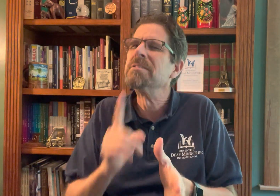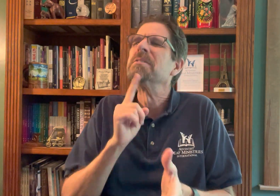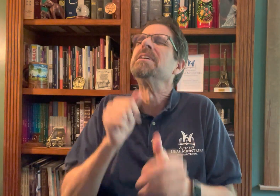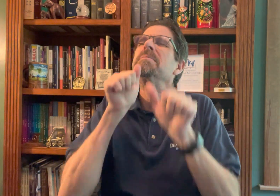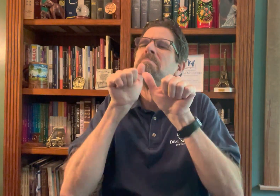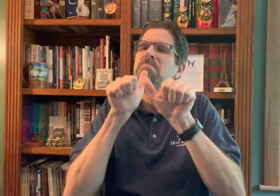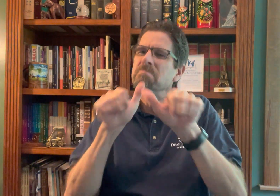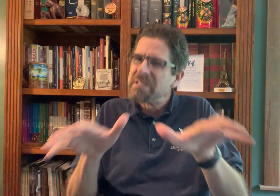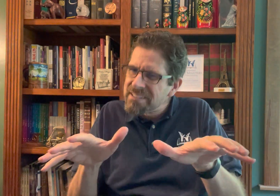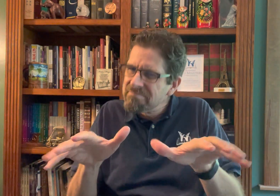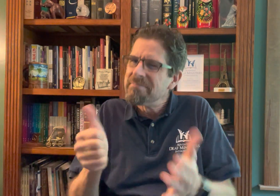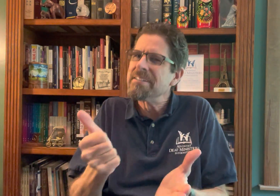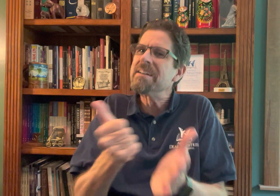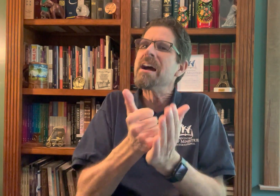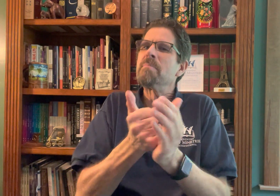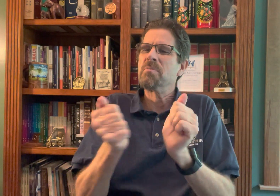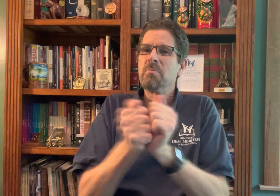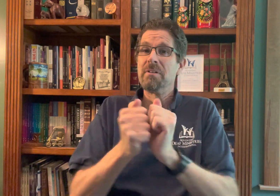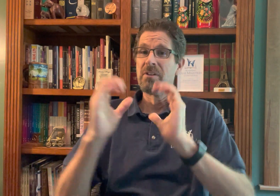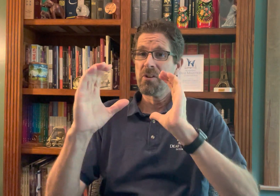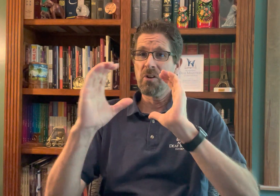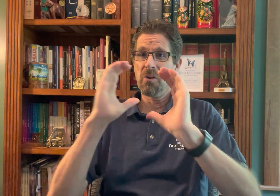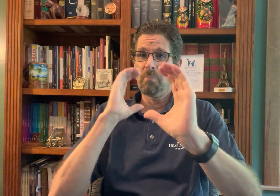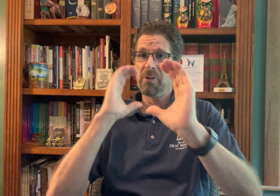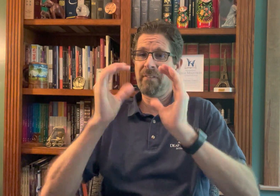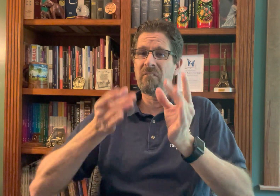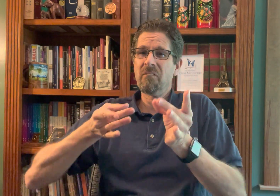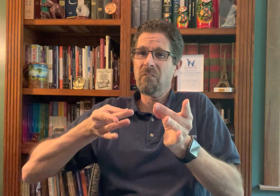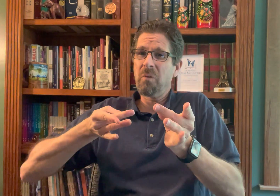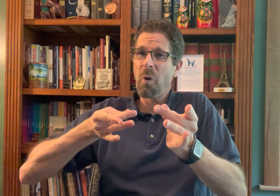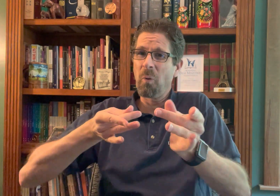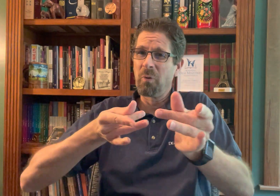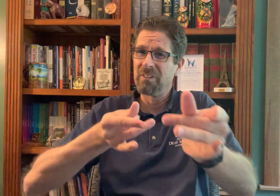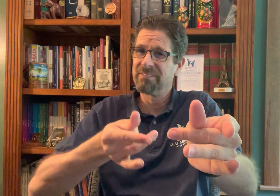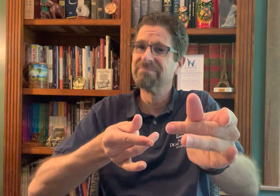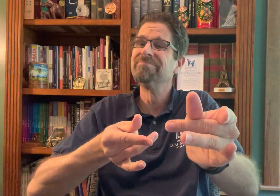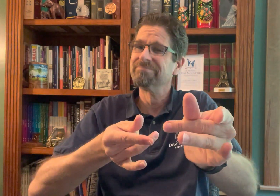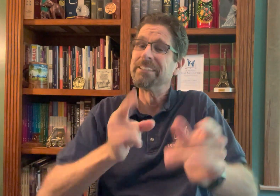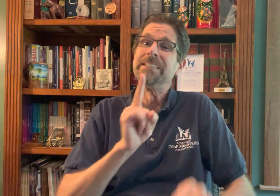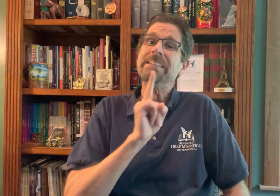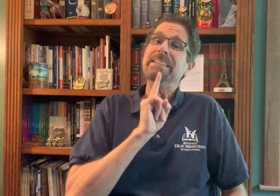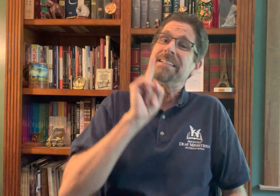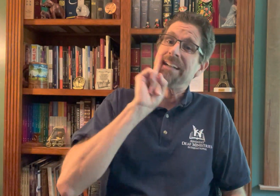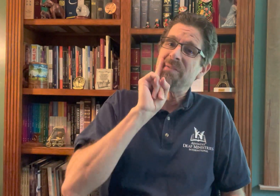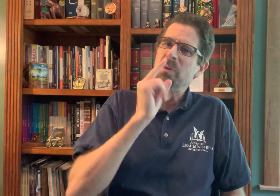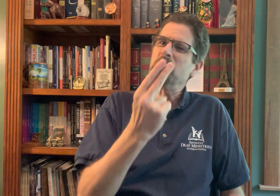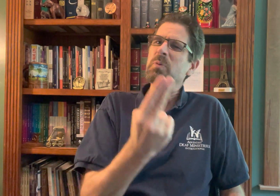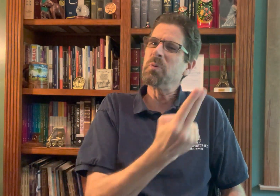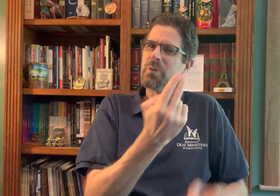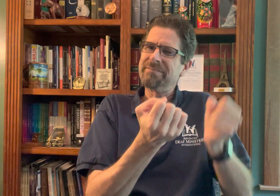It's really wonderful to have an interpreter. It's such a blessing to make communication flow smoothly.